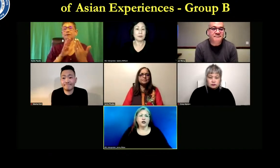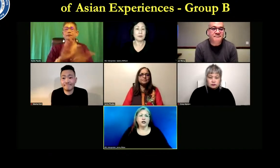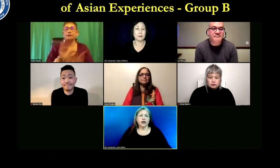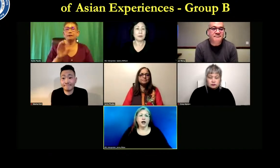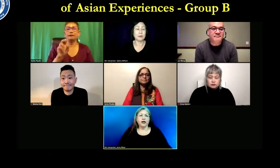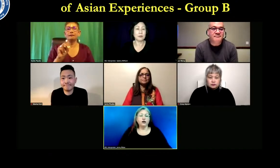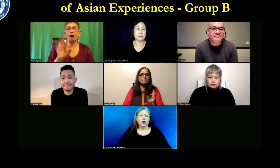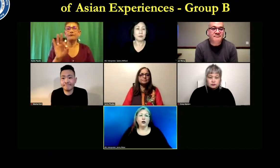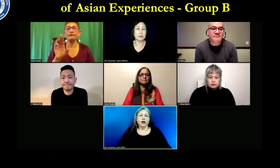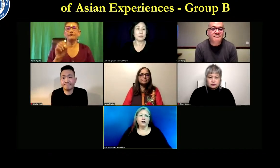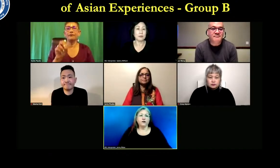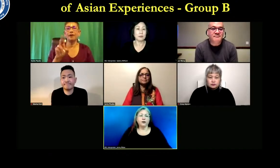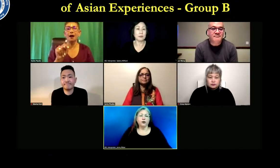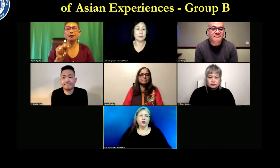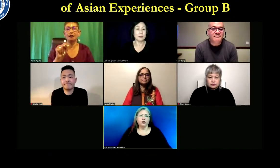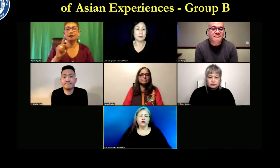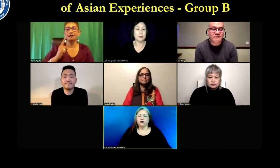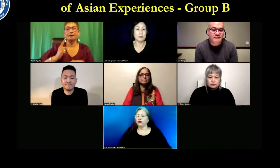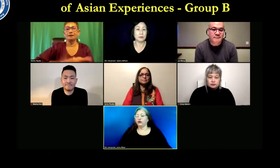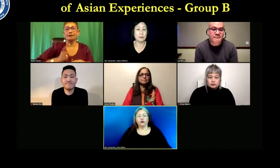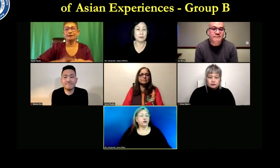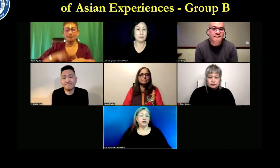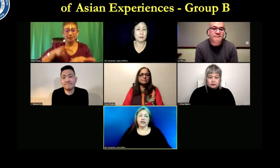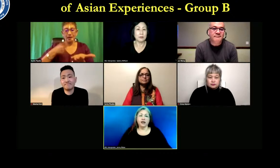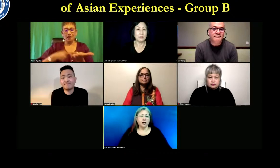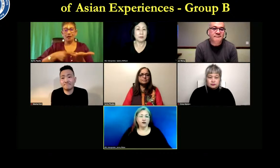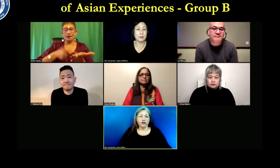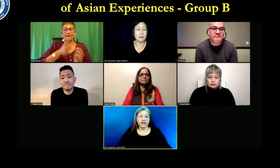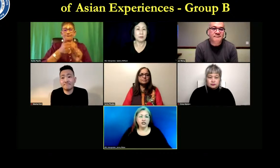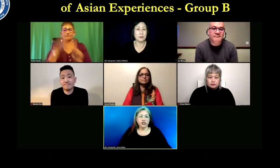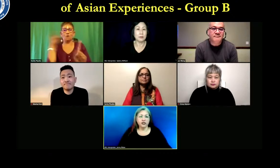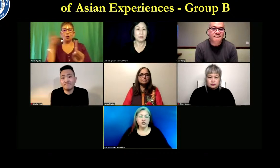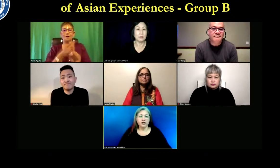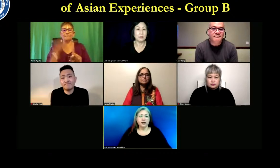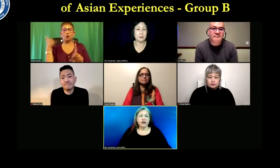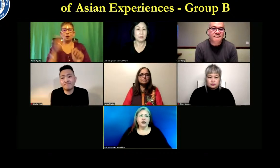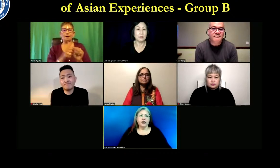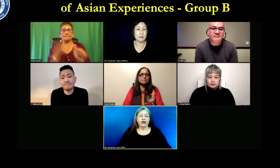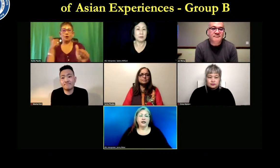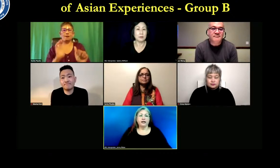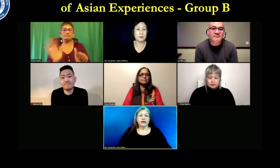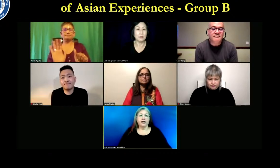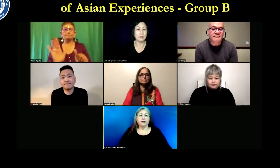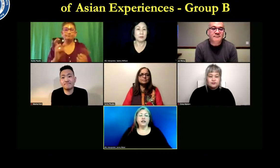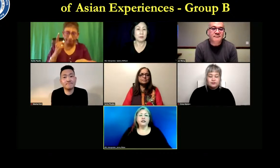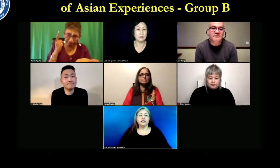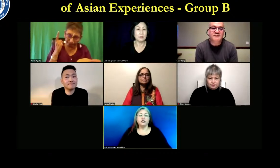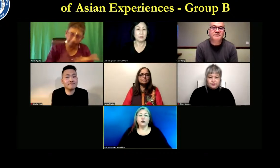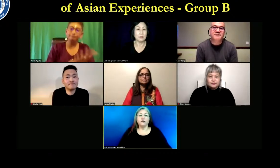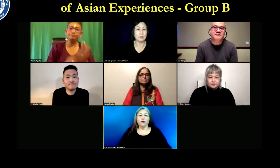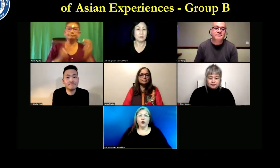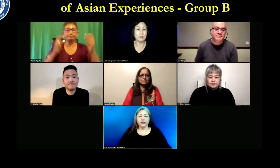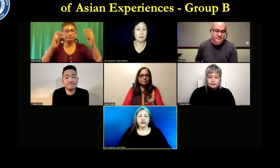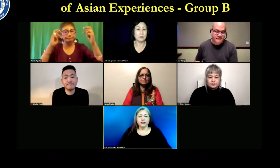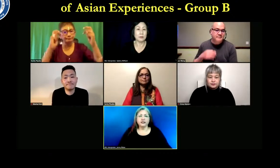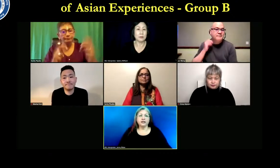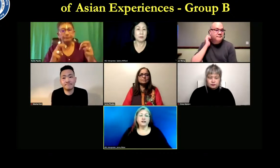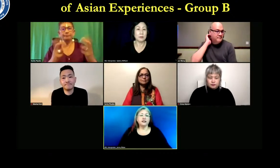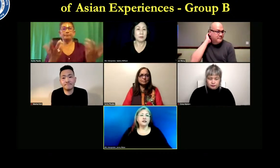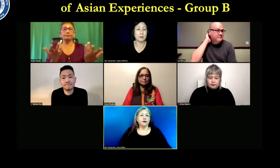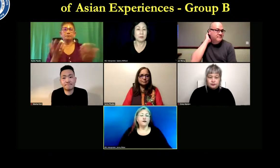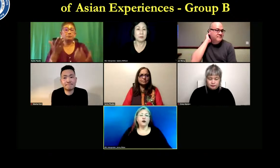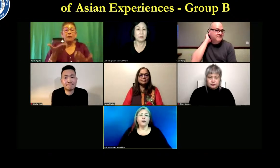We have to start it. I know a lot of people dislike confrontation and they have a tendency to avoid